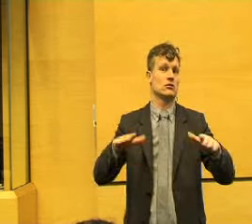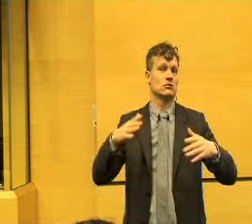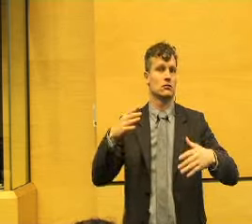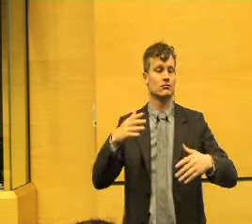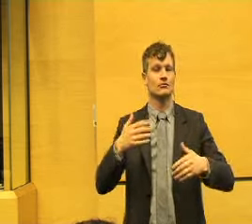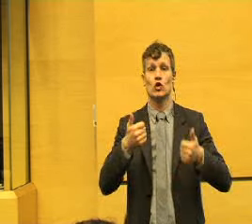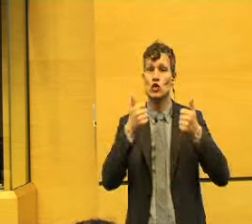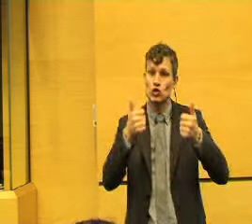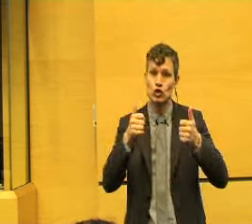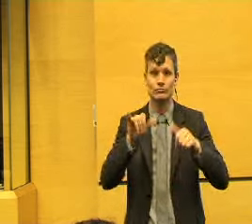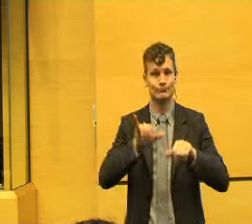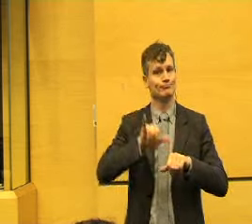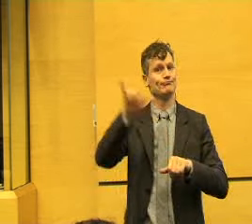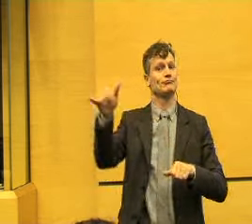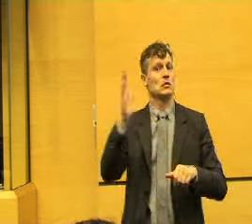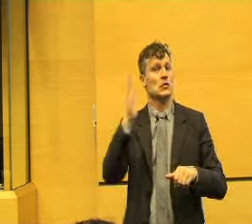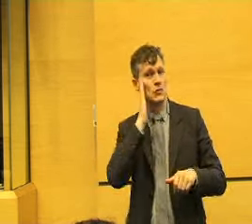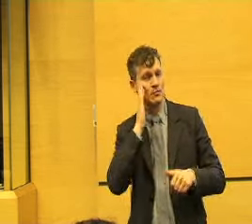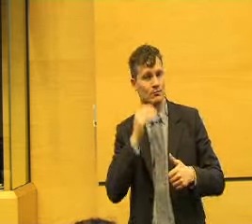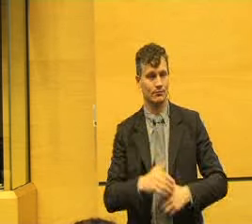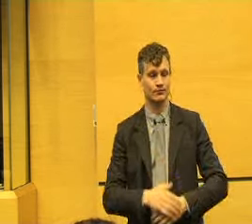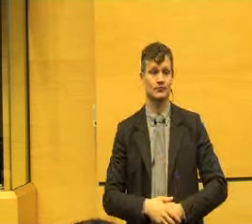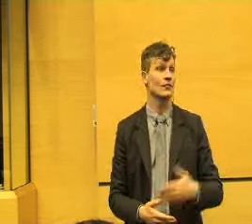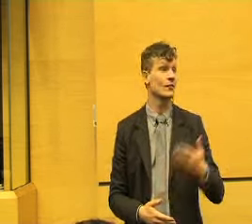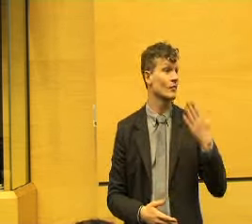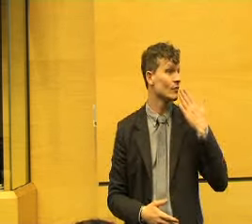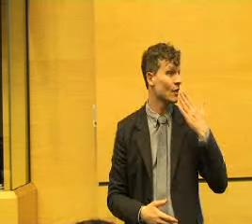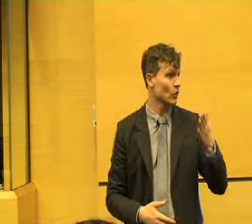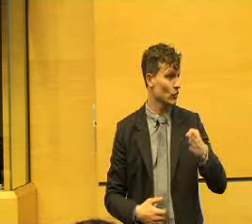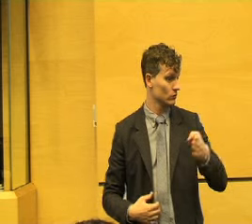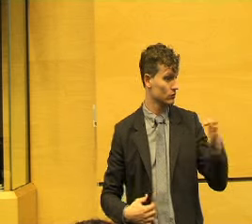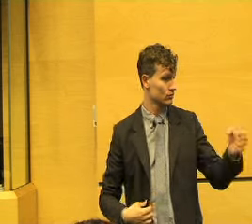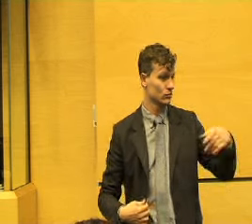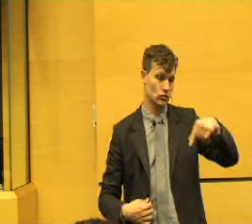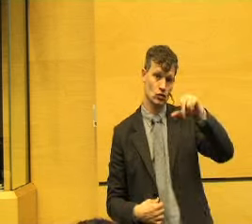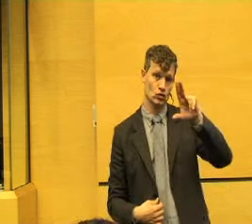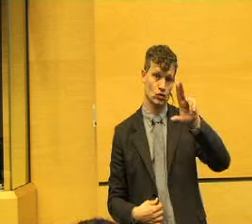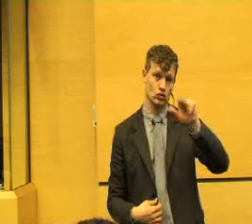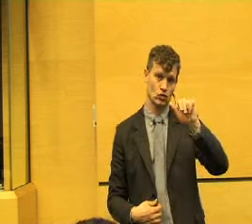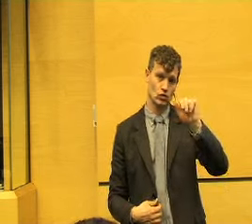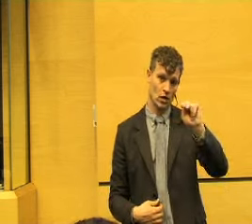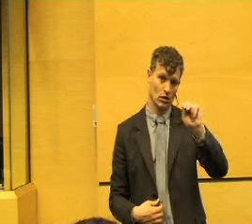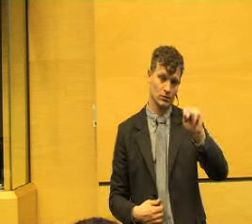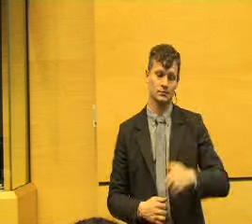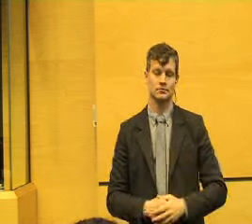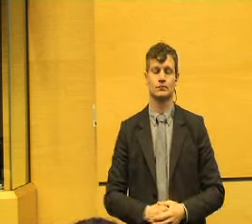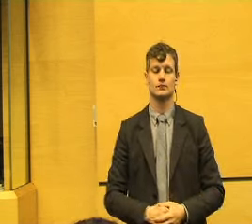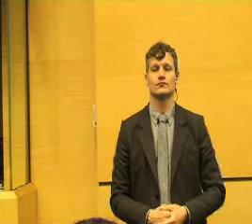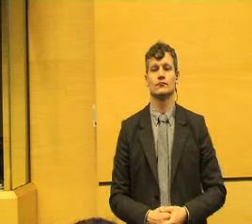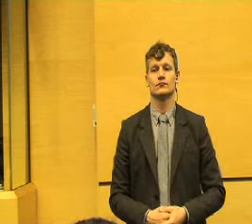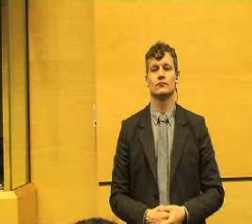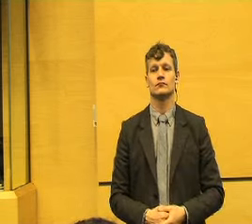safe journey home. Thank you very much. I give the floor to Ms. Sylvia Kwan. Señora Presidenta, muy buenos días.